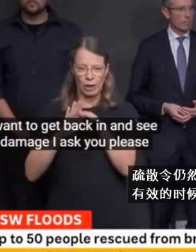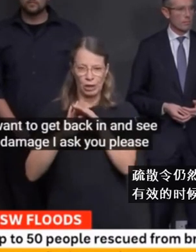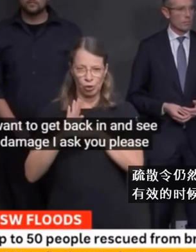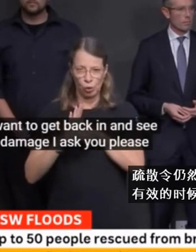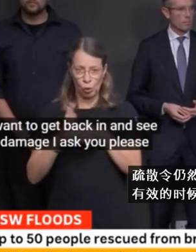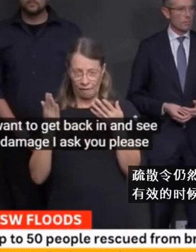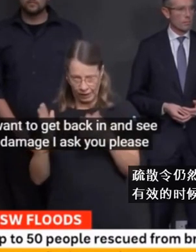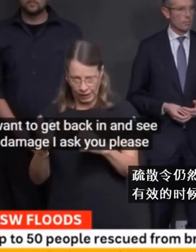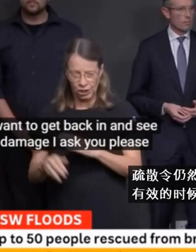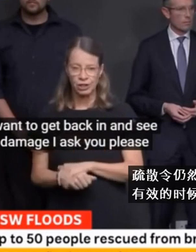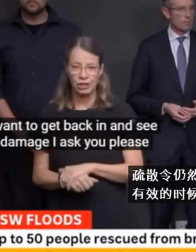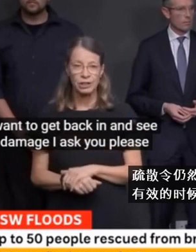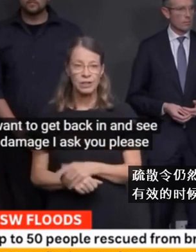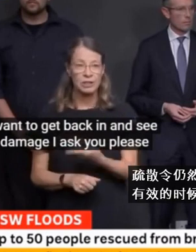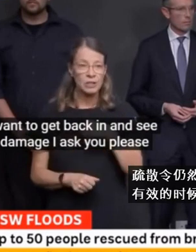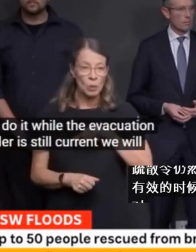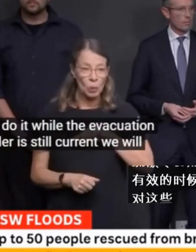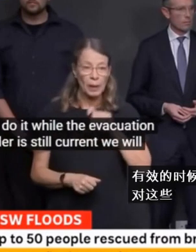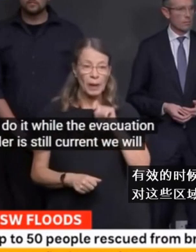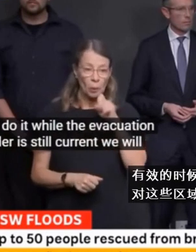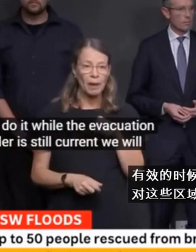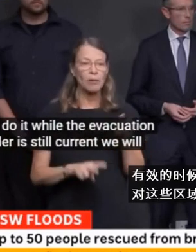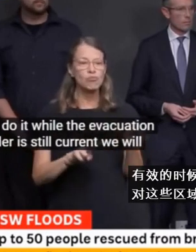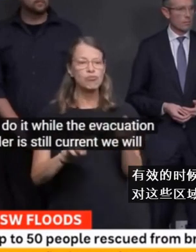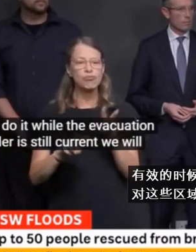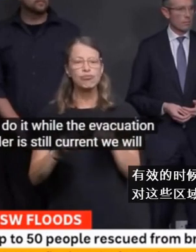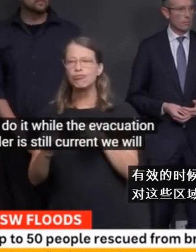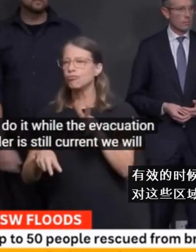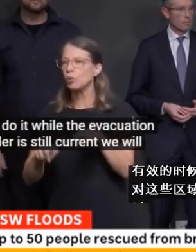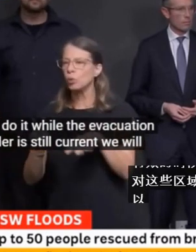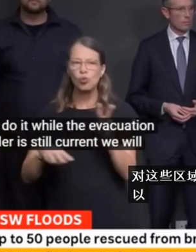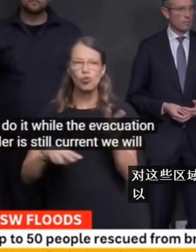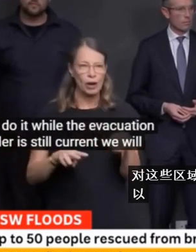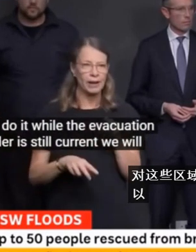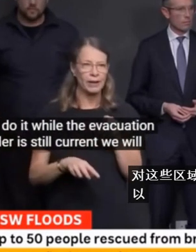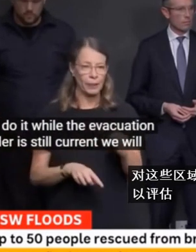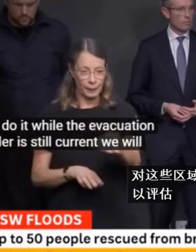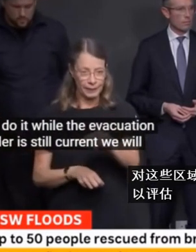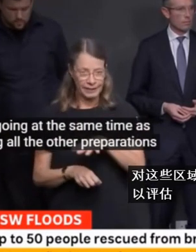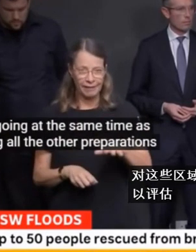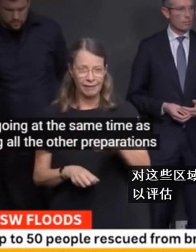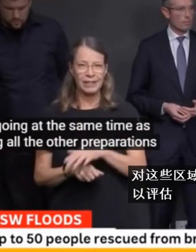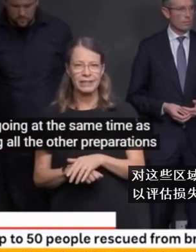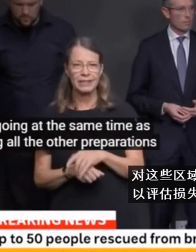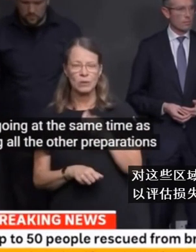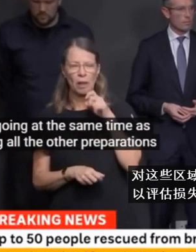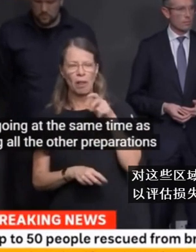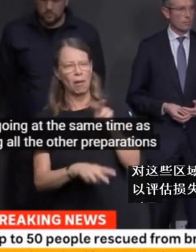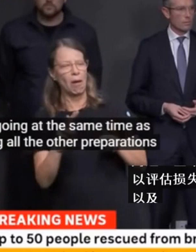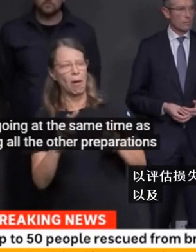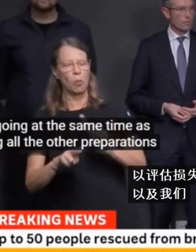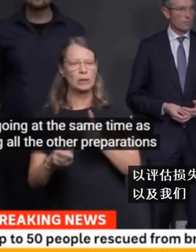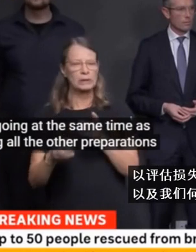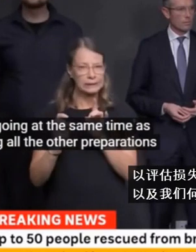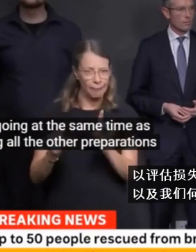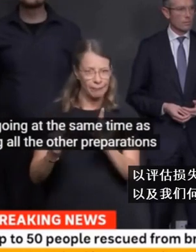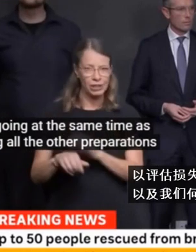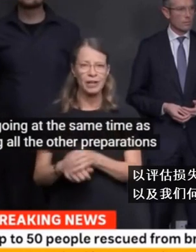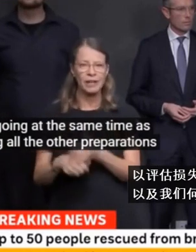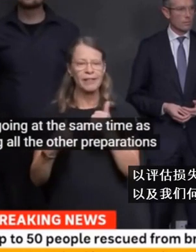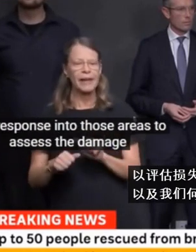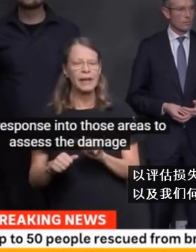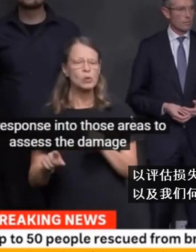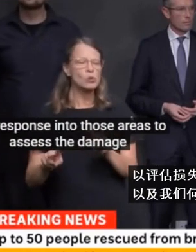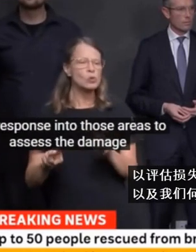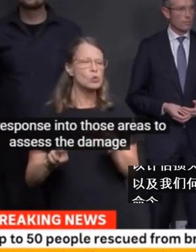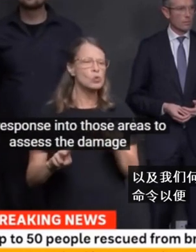will be going, at the same time as doing all the other preparations and response, into those areas to assess the damage, and when we can,